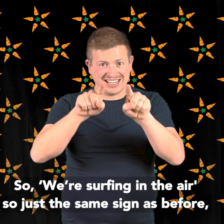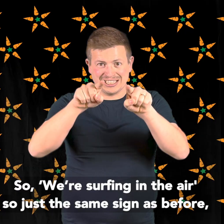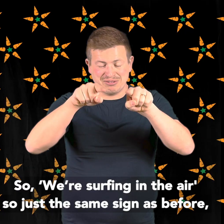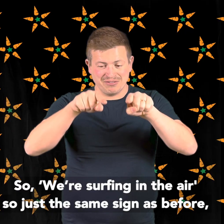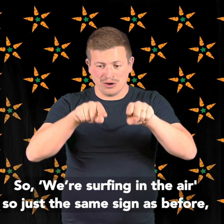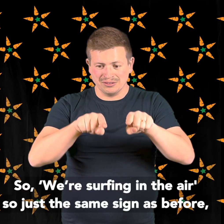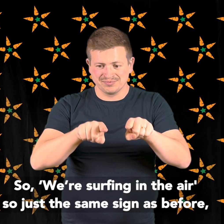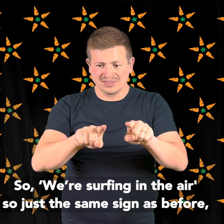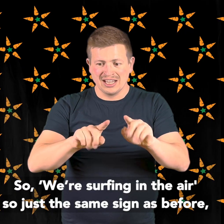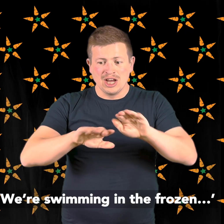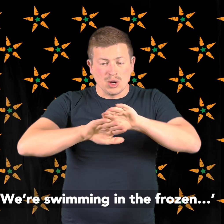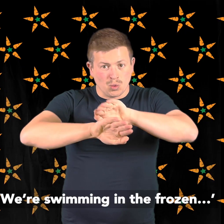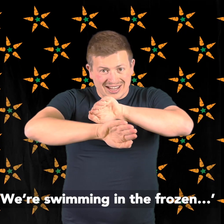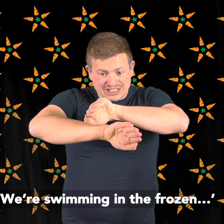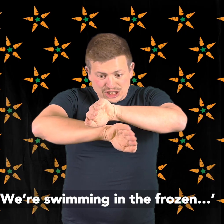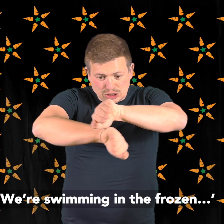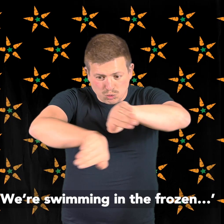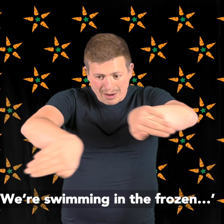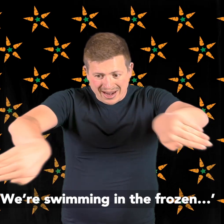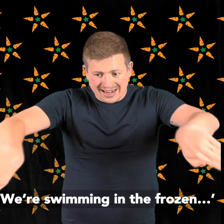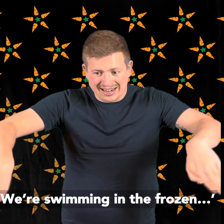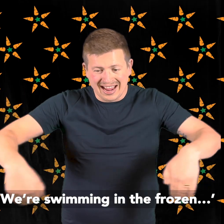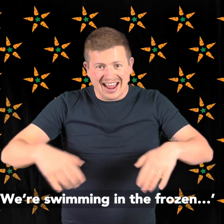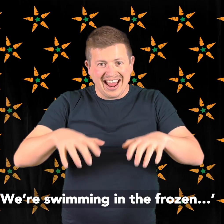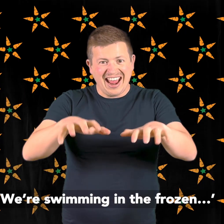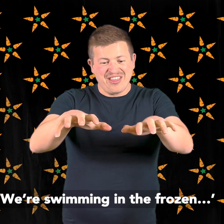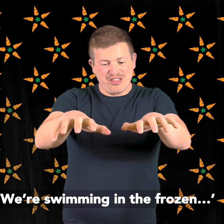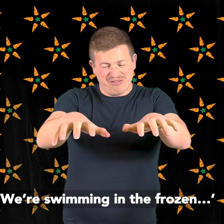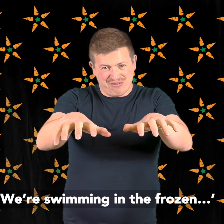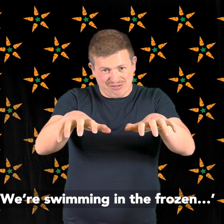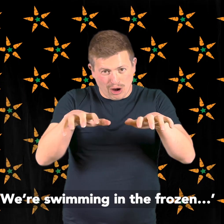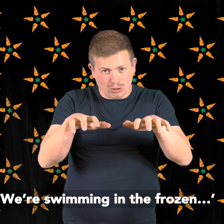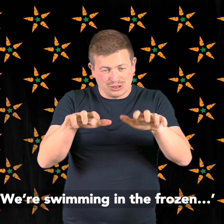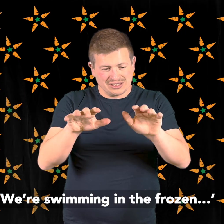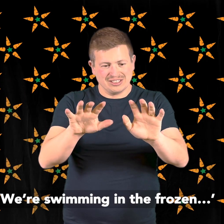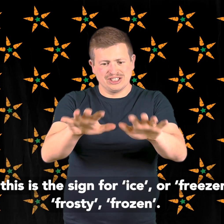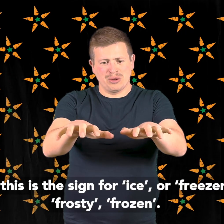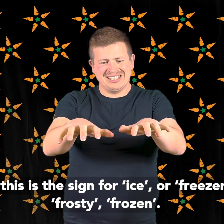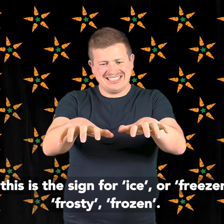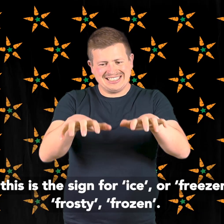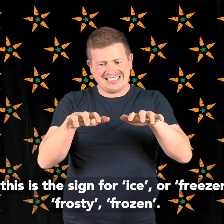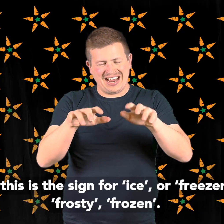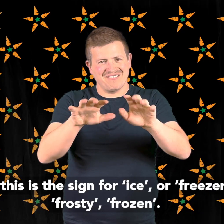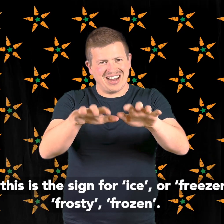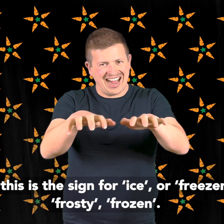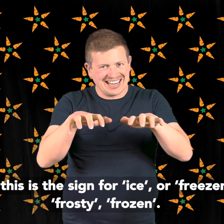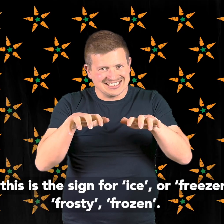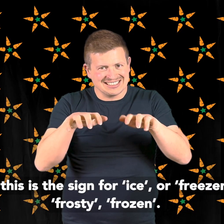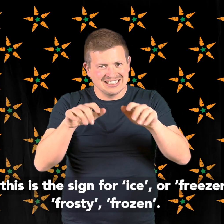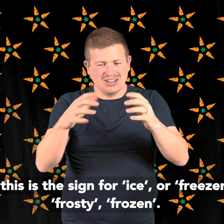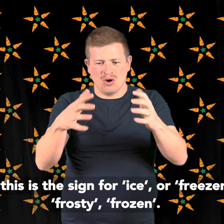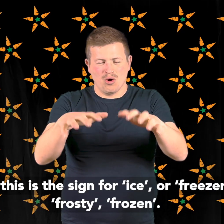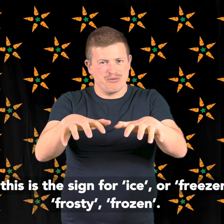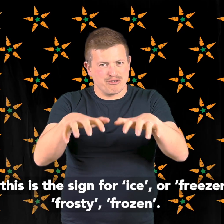as before. We're swimming in the frozen. So this is the sign for ice or